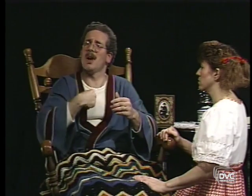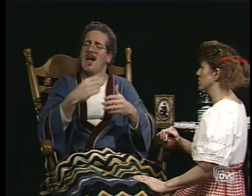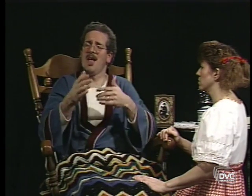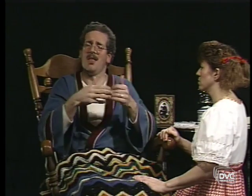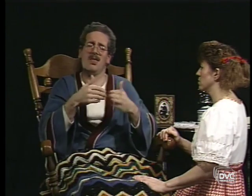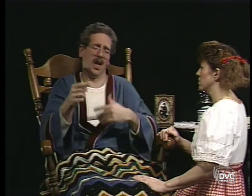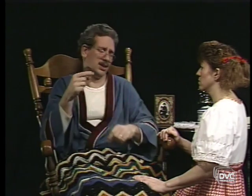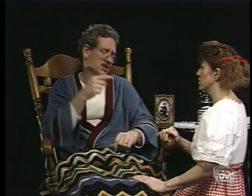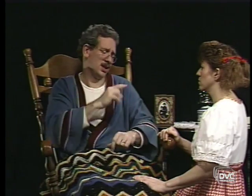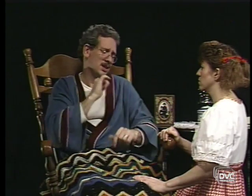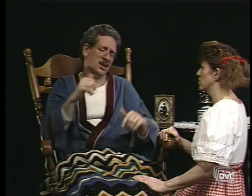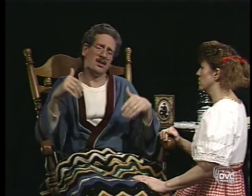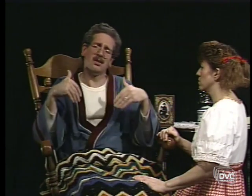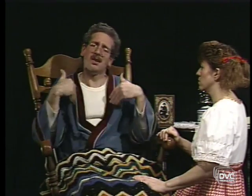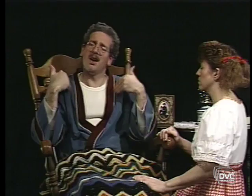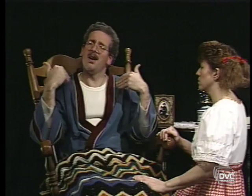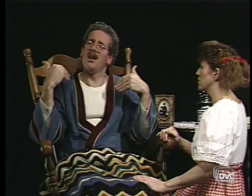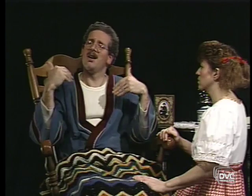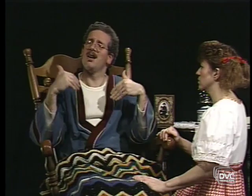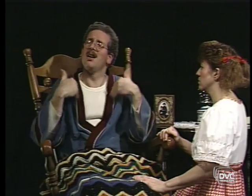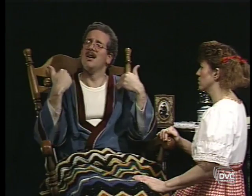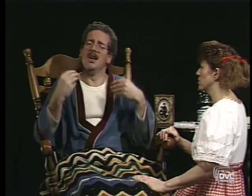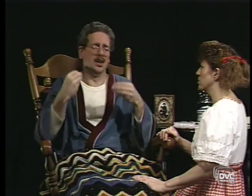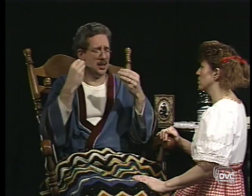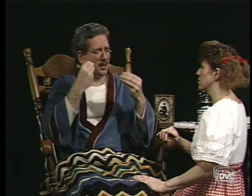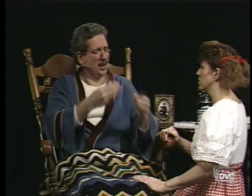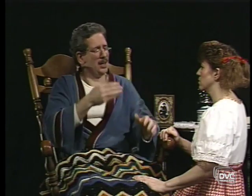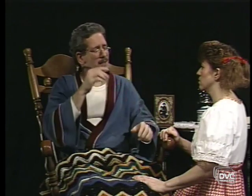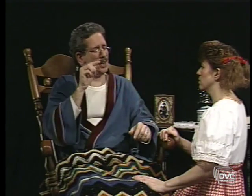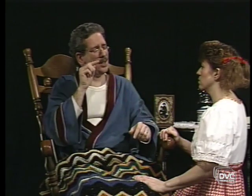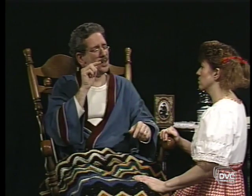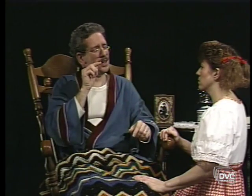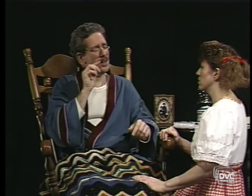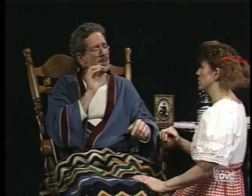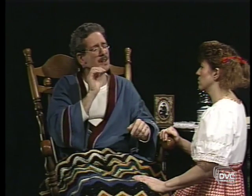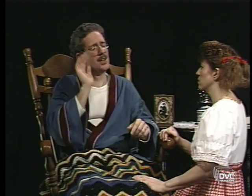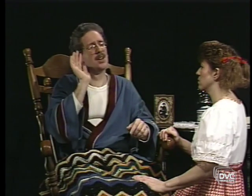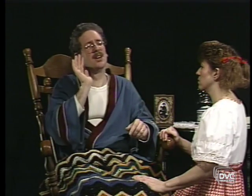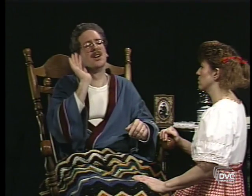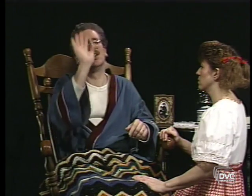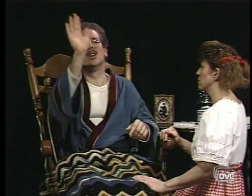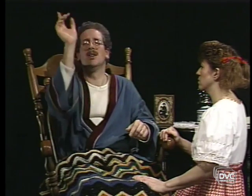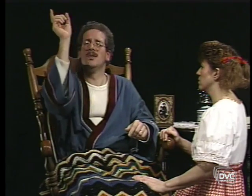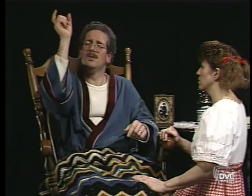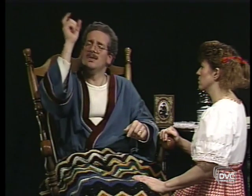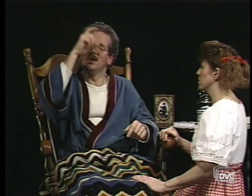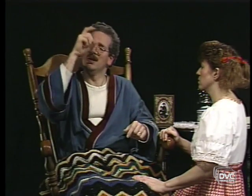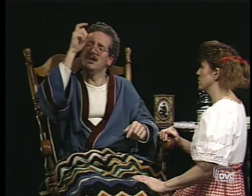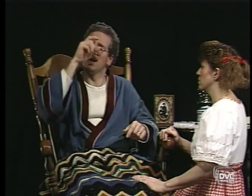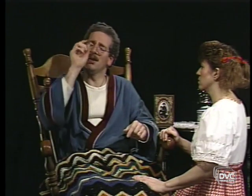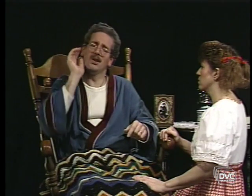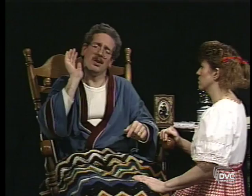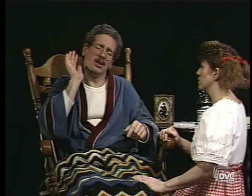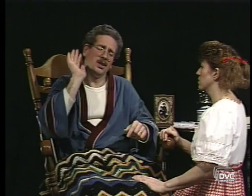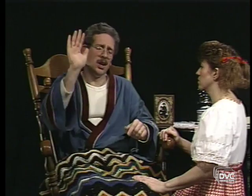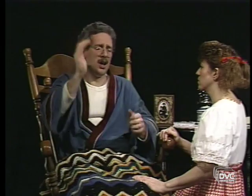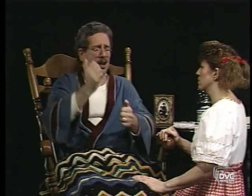gave me even though she is young and give her your wisdom